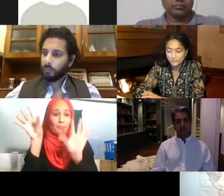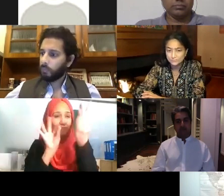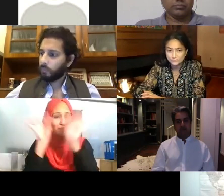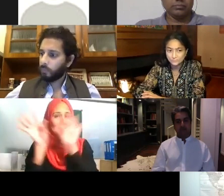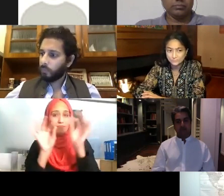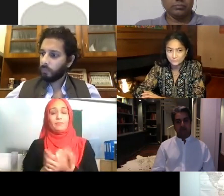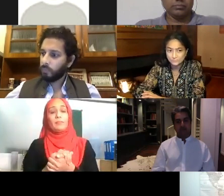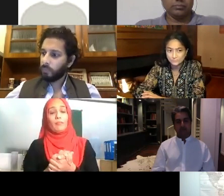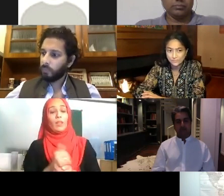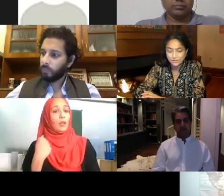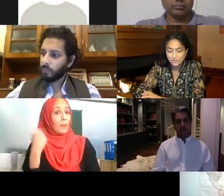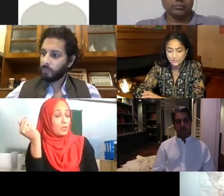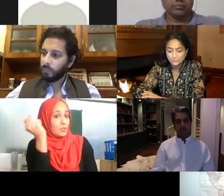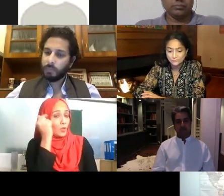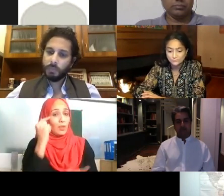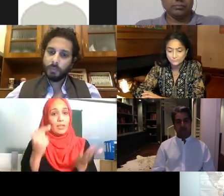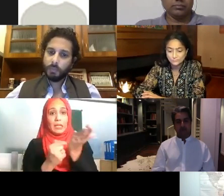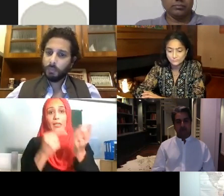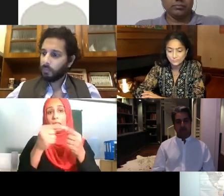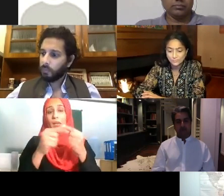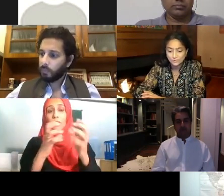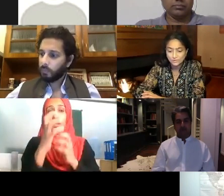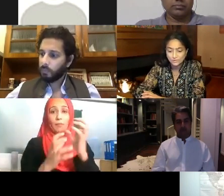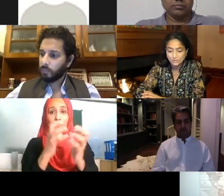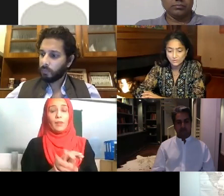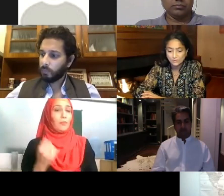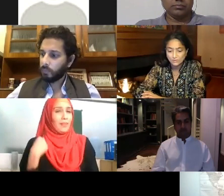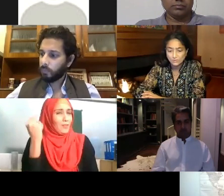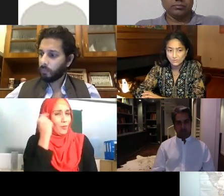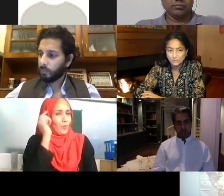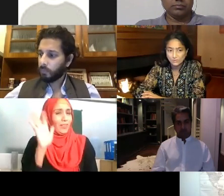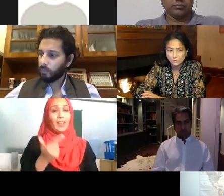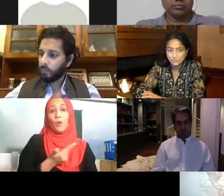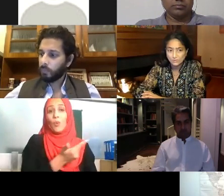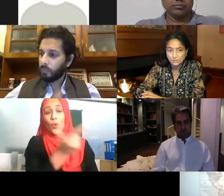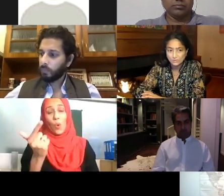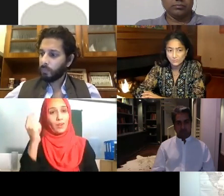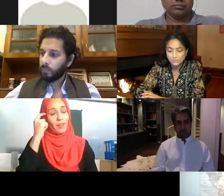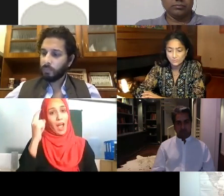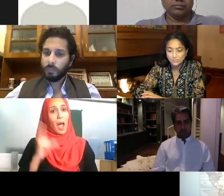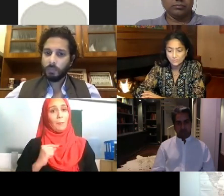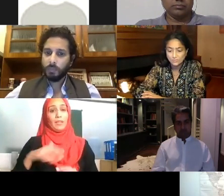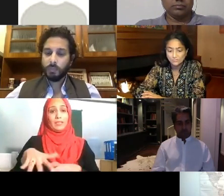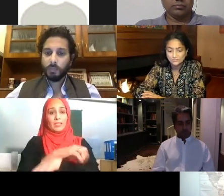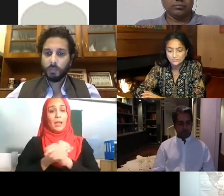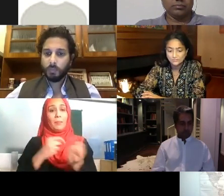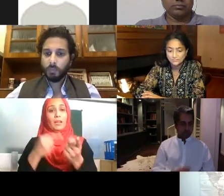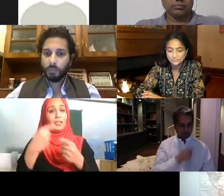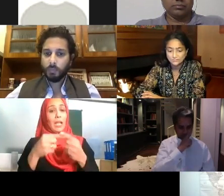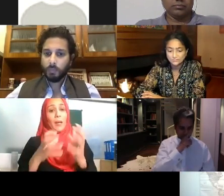oftentimes, when we're thinking about technology, we're not thinking about people who might experience technology differently than